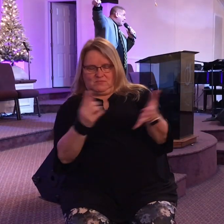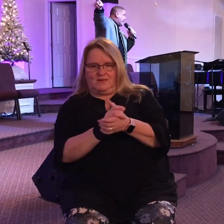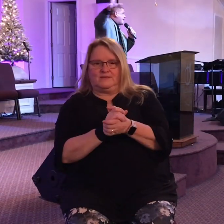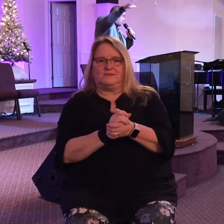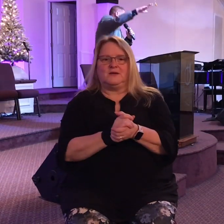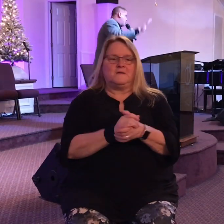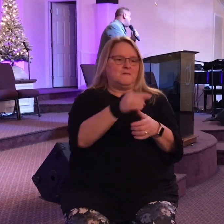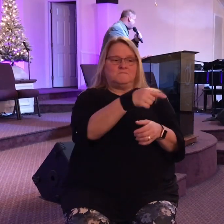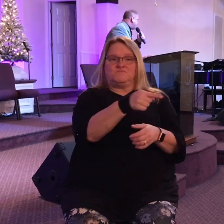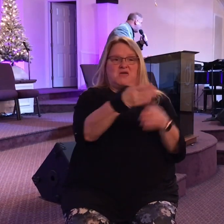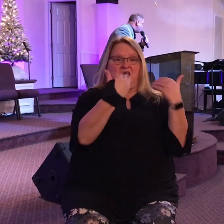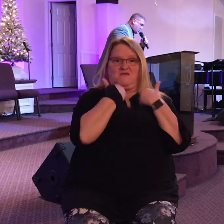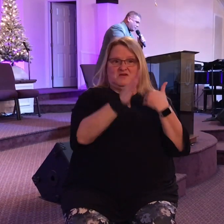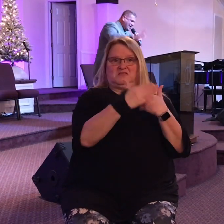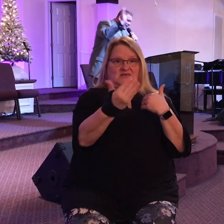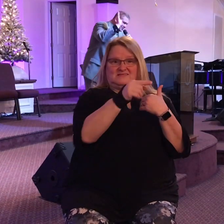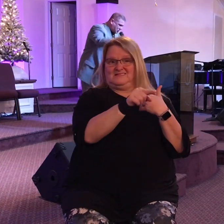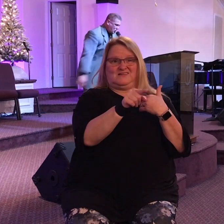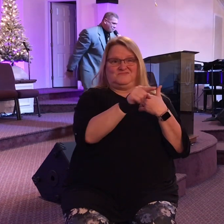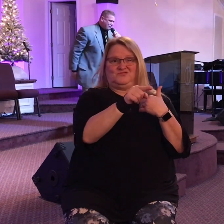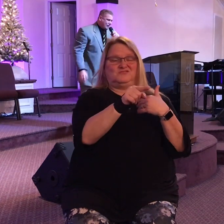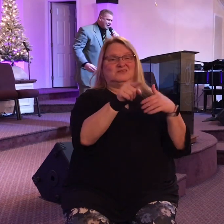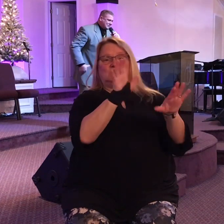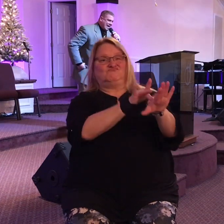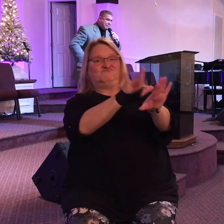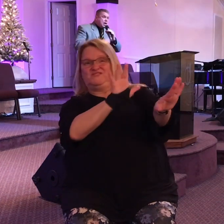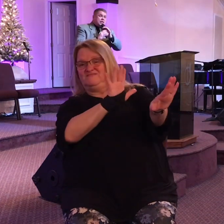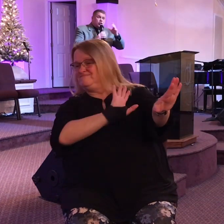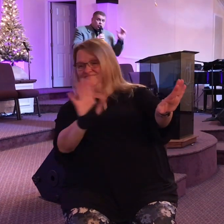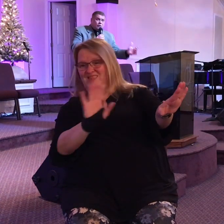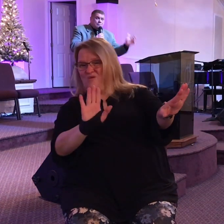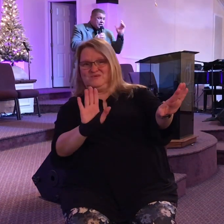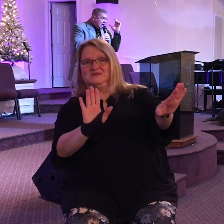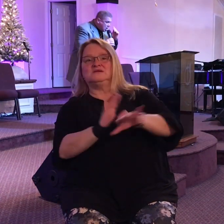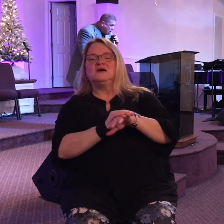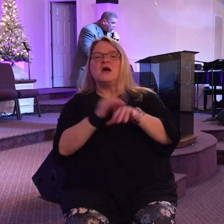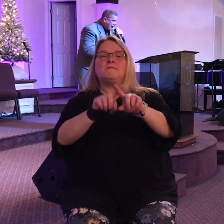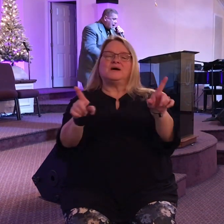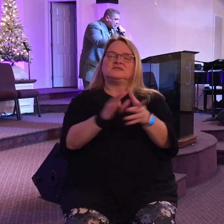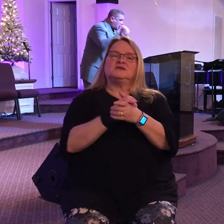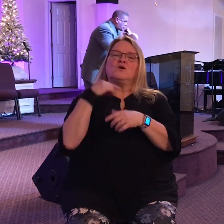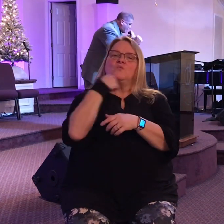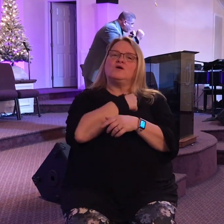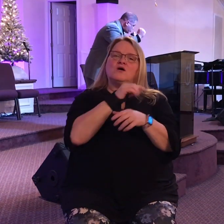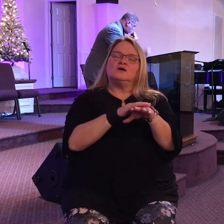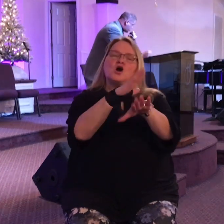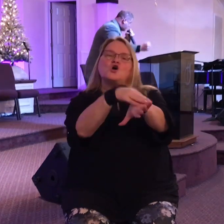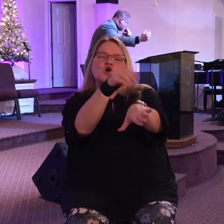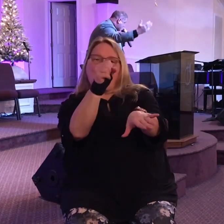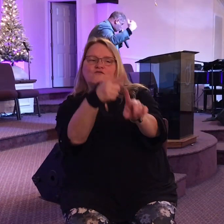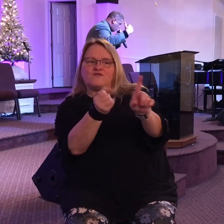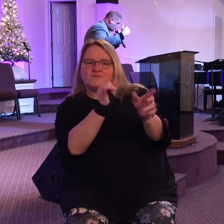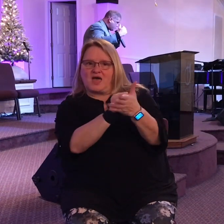some stuff they got that you ought to be leaving alone too. But that's a sermon for another time, because you have been called out. Let's talk about the